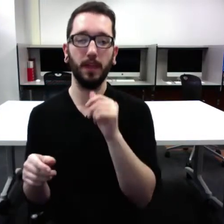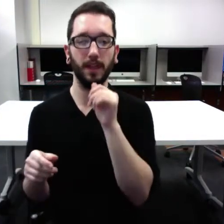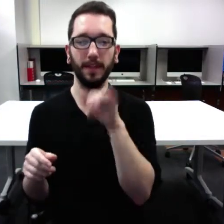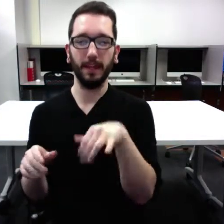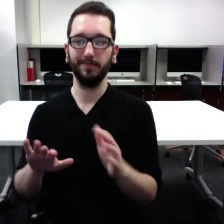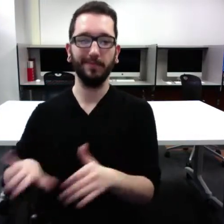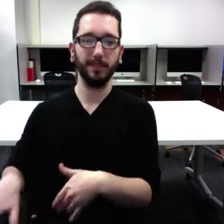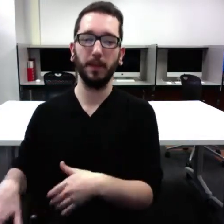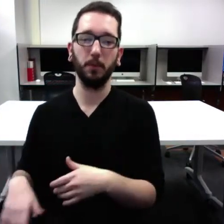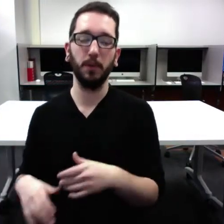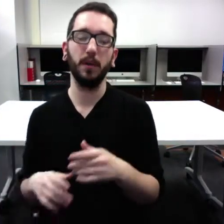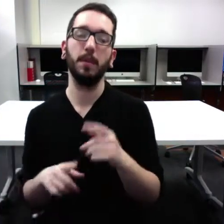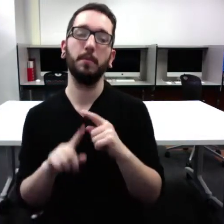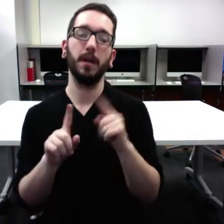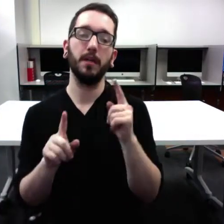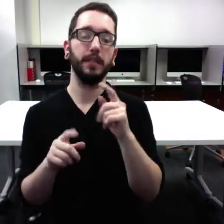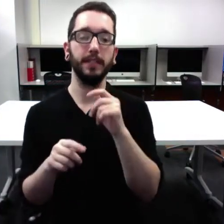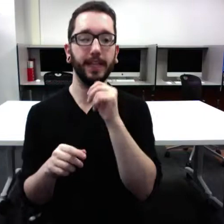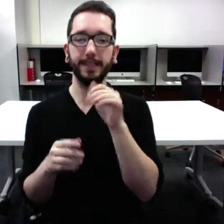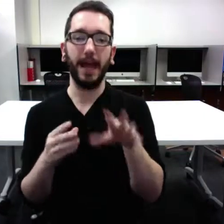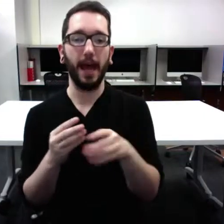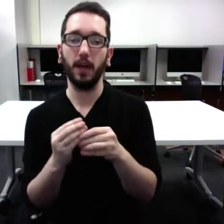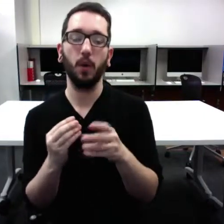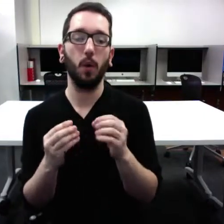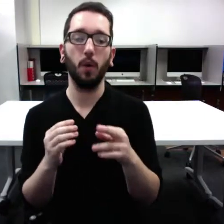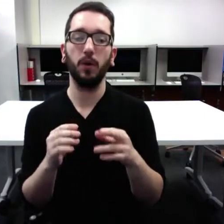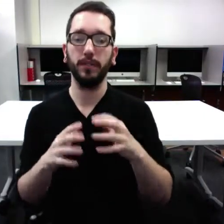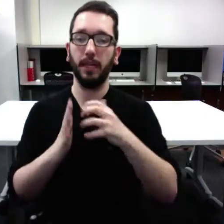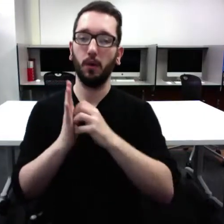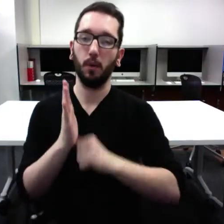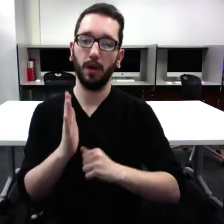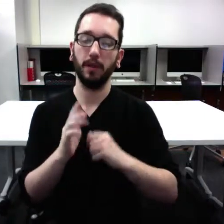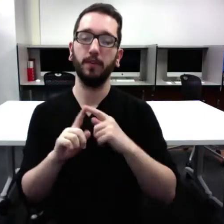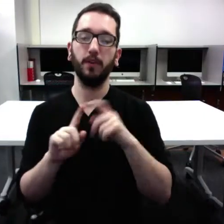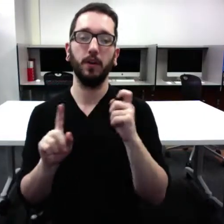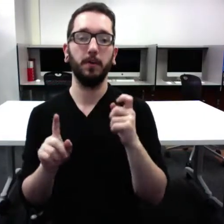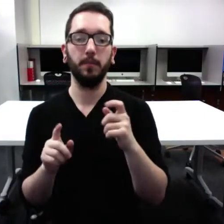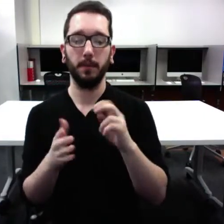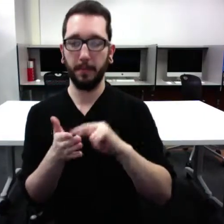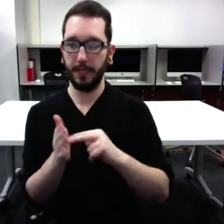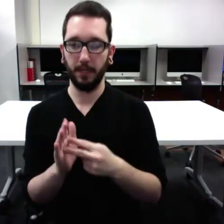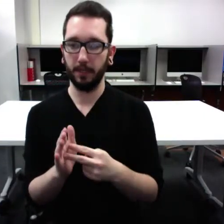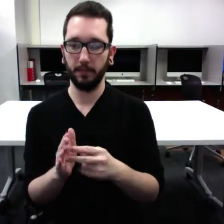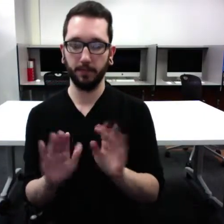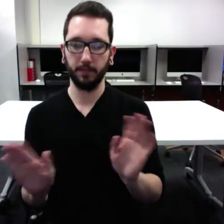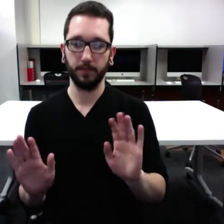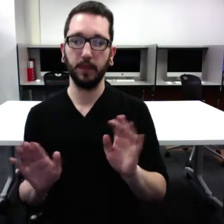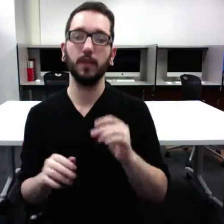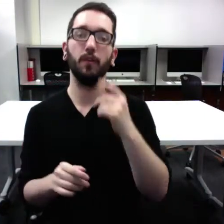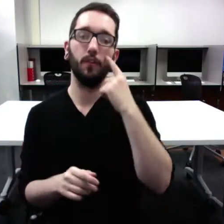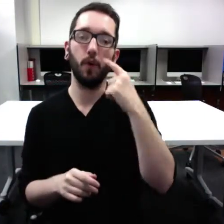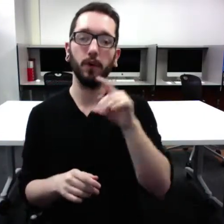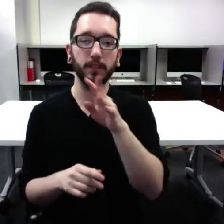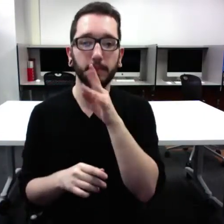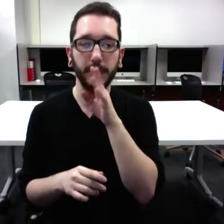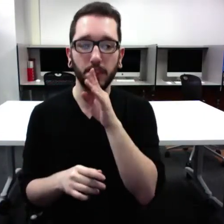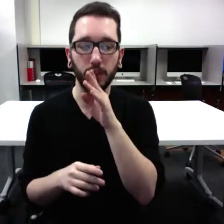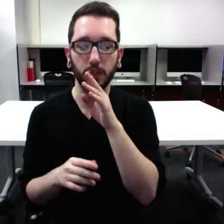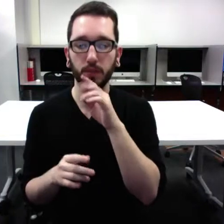vowels neither adds nor does it subtract from the term's meaning. Let's take a look at one last example. This one is a little